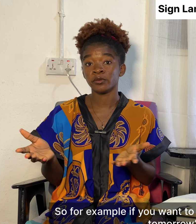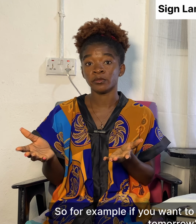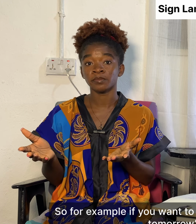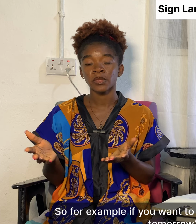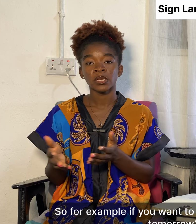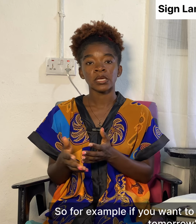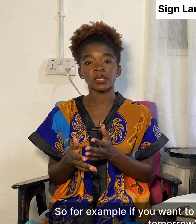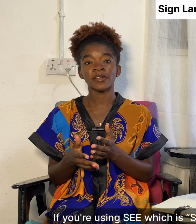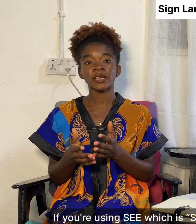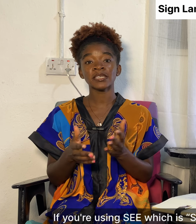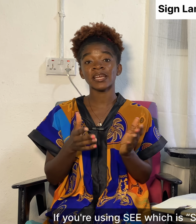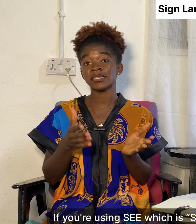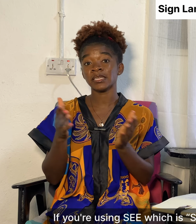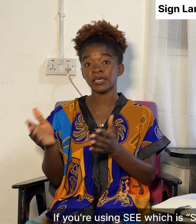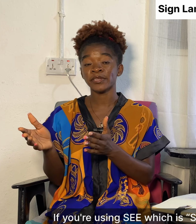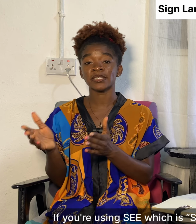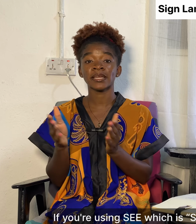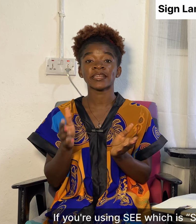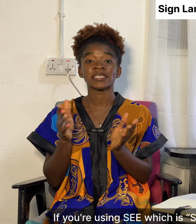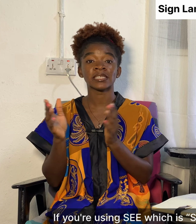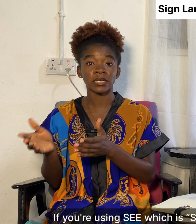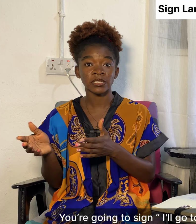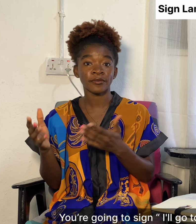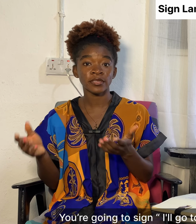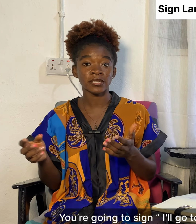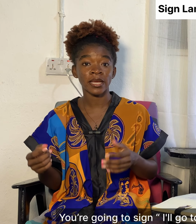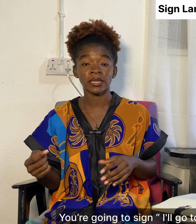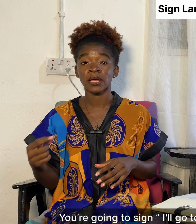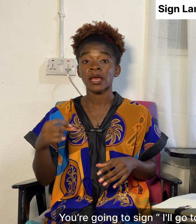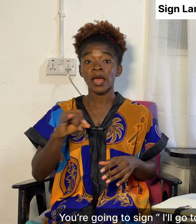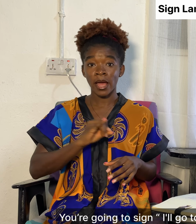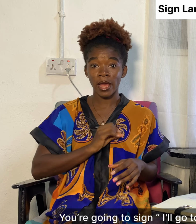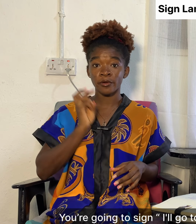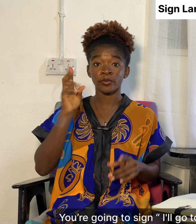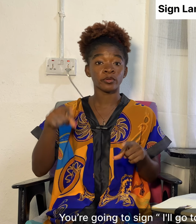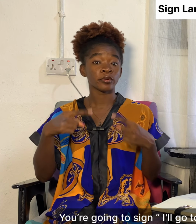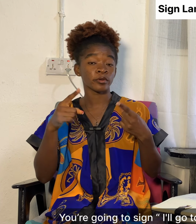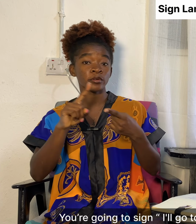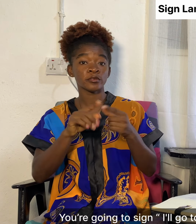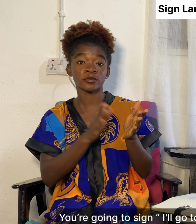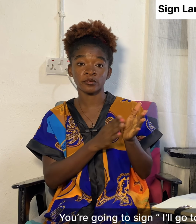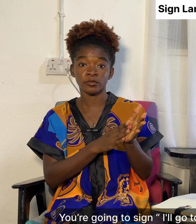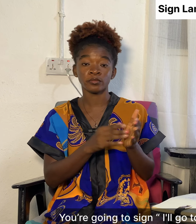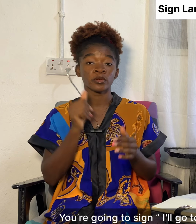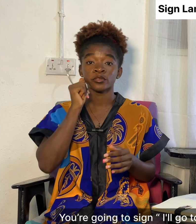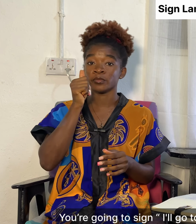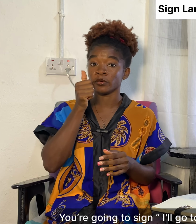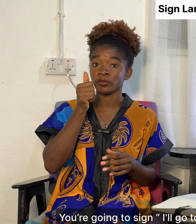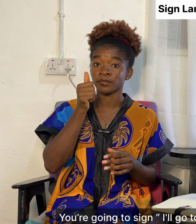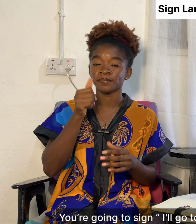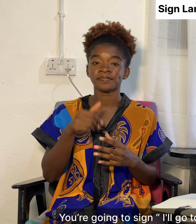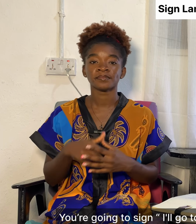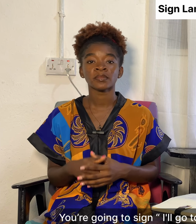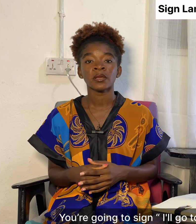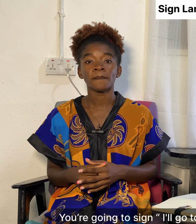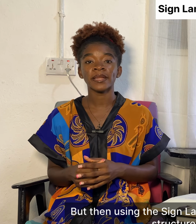tomorrow. If you're using SEE, which is signing exact English, I'm going to sign, I will go to school tomorrow. But then